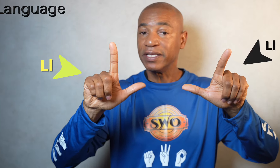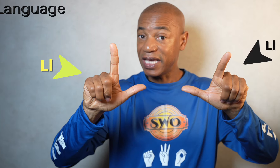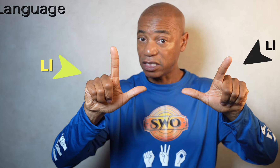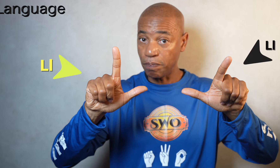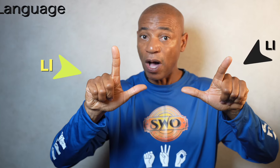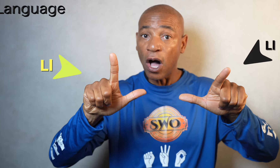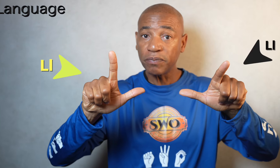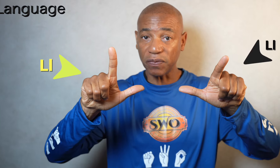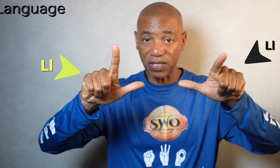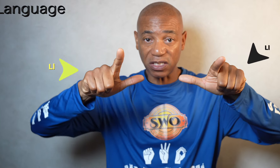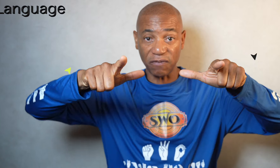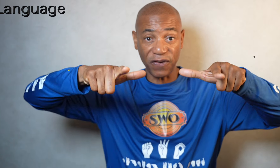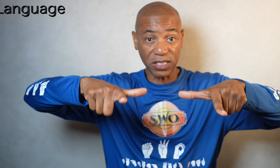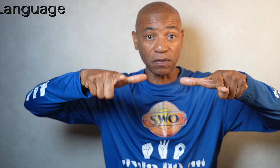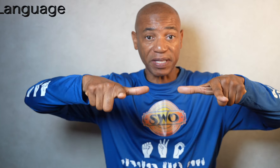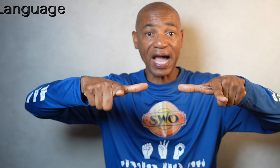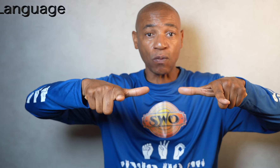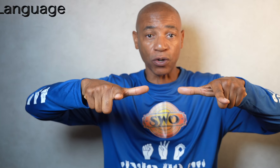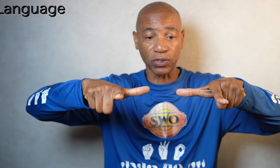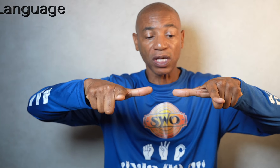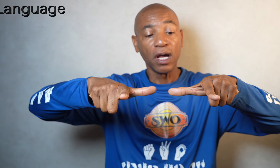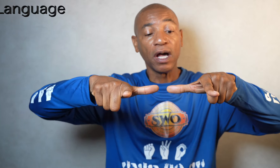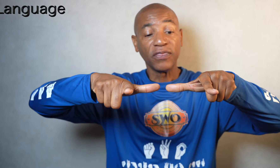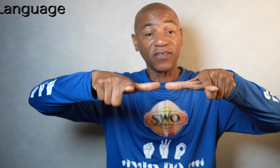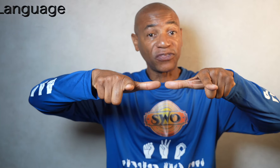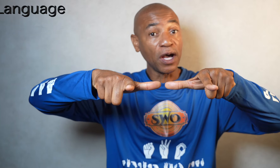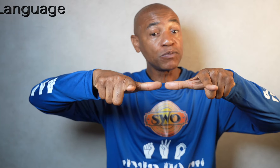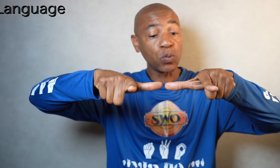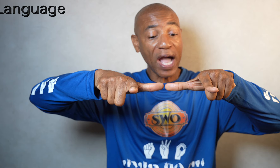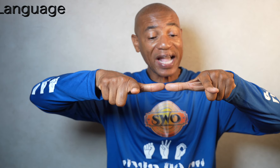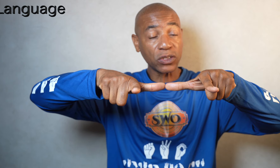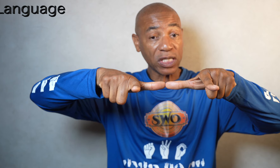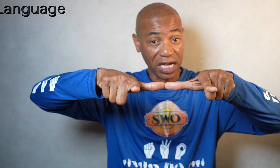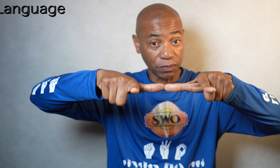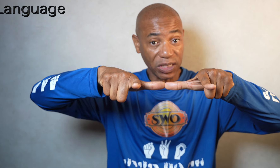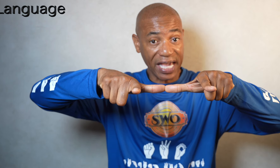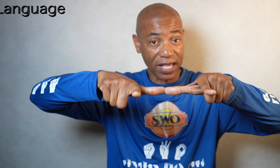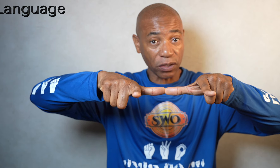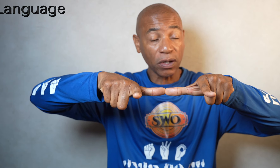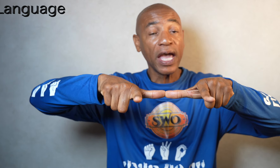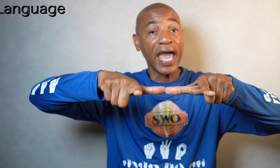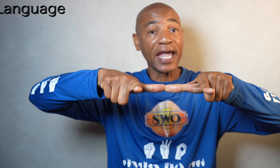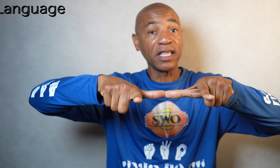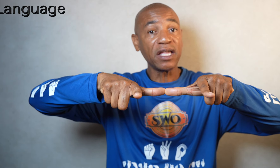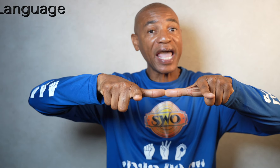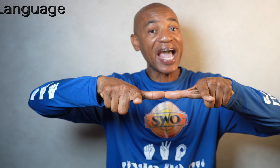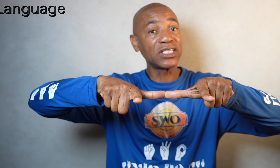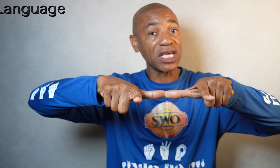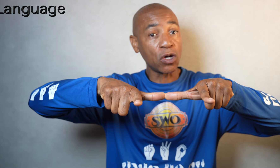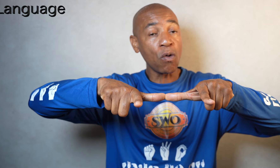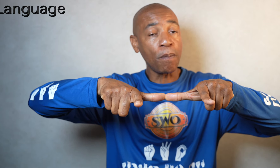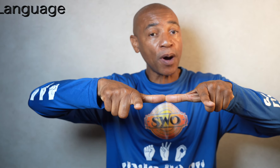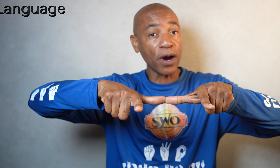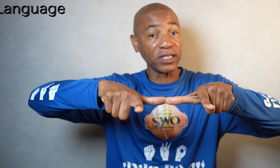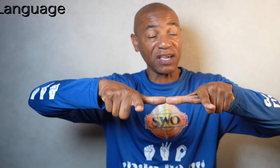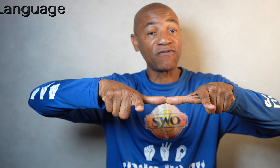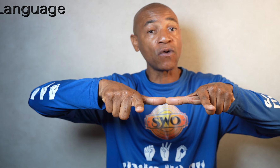take the palms of these and face them downwards. The thumbs will actually come together, and then as they go apart, they form